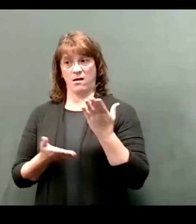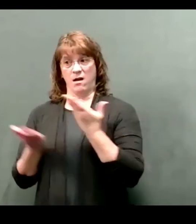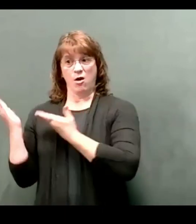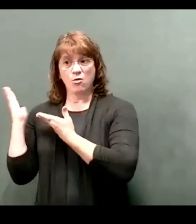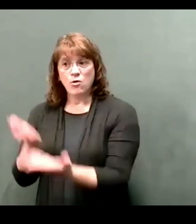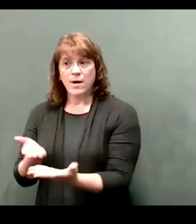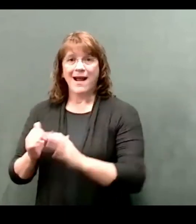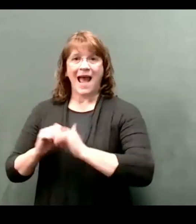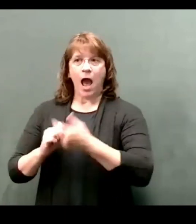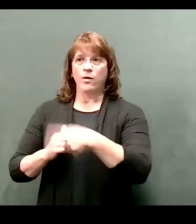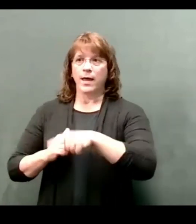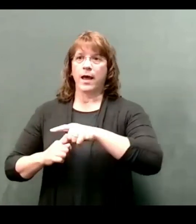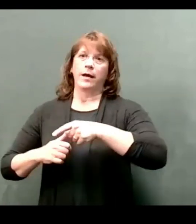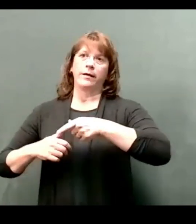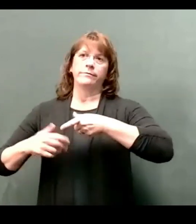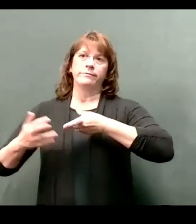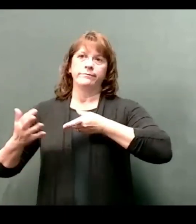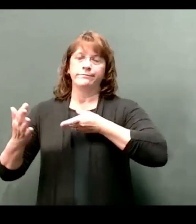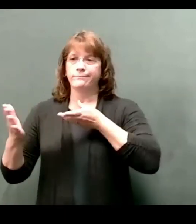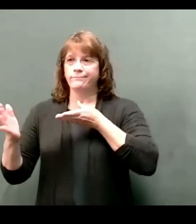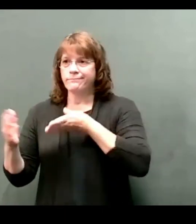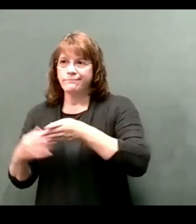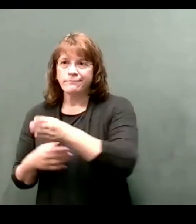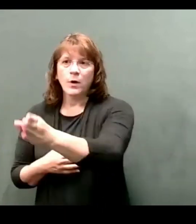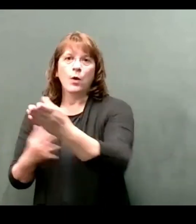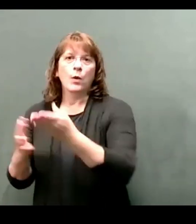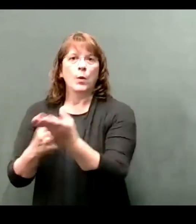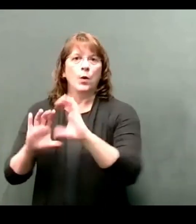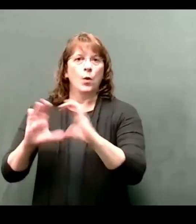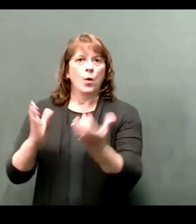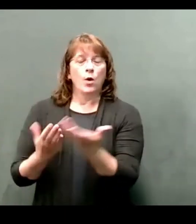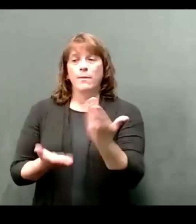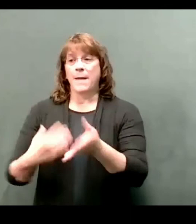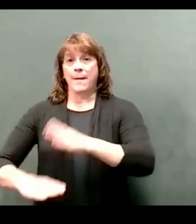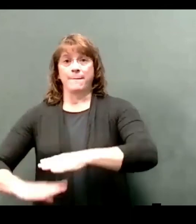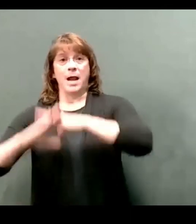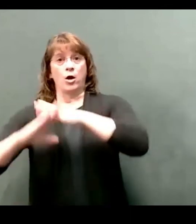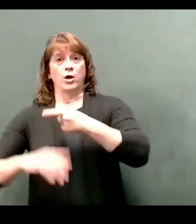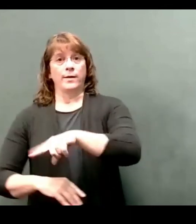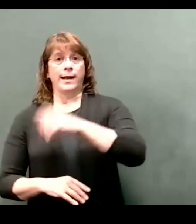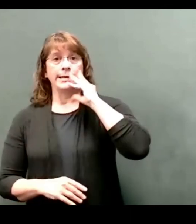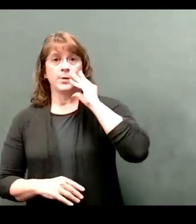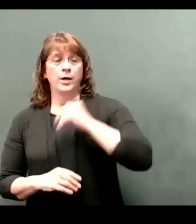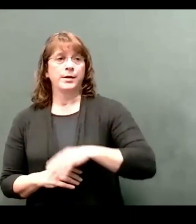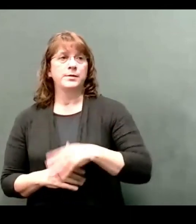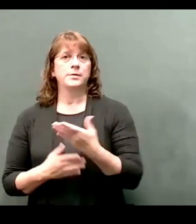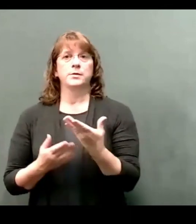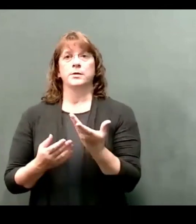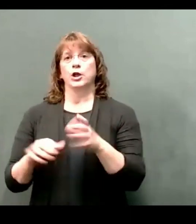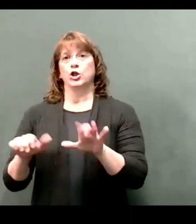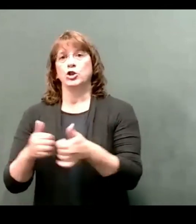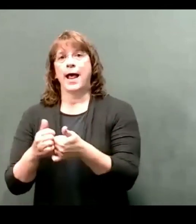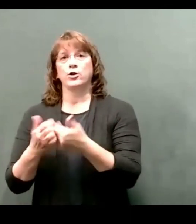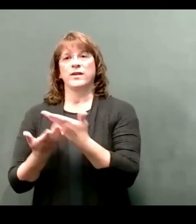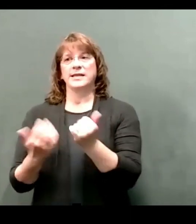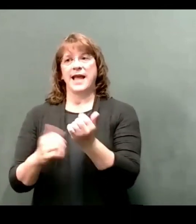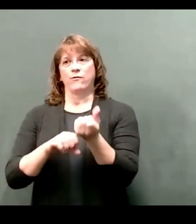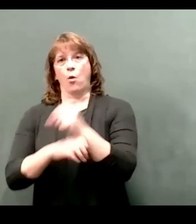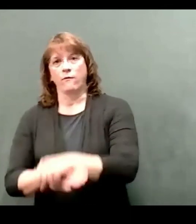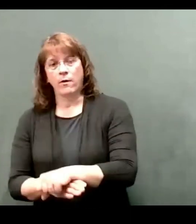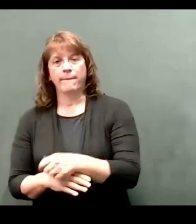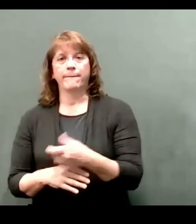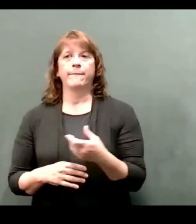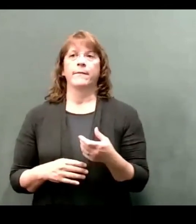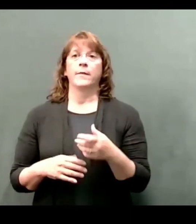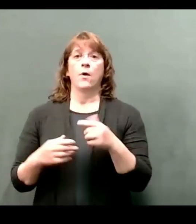terms of how they walk through the world, and how there might be barriers, things that they might have to overcome, challenges, and also strengths that they